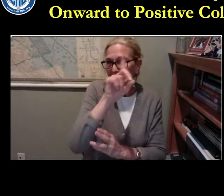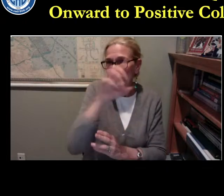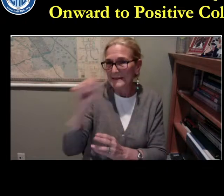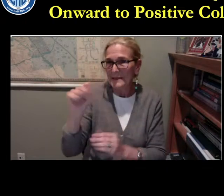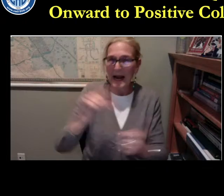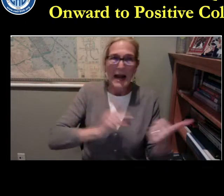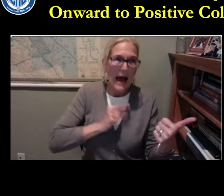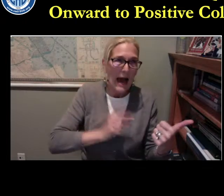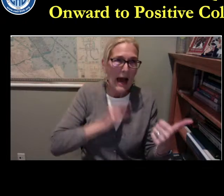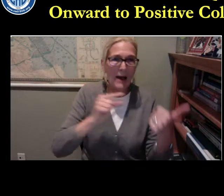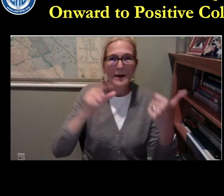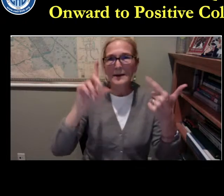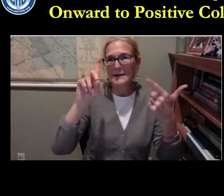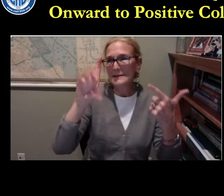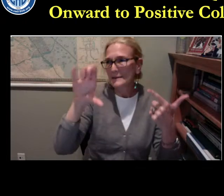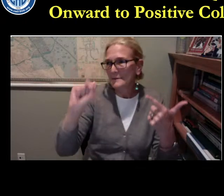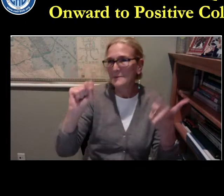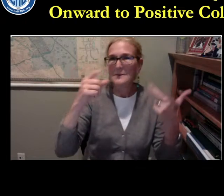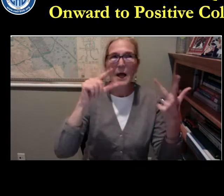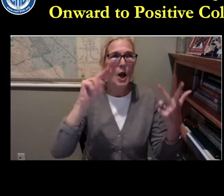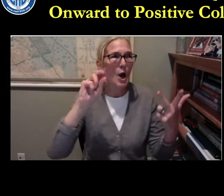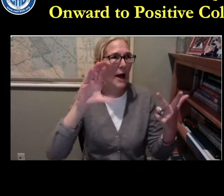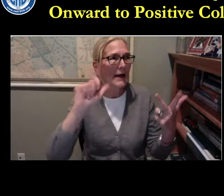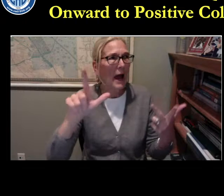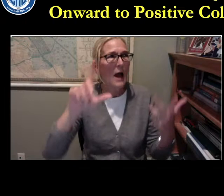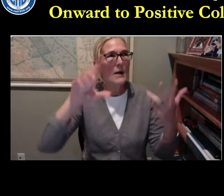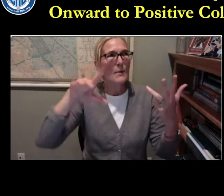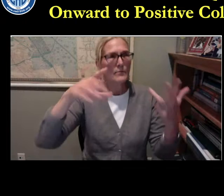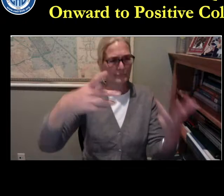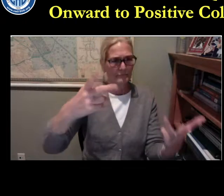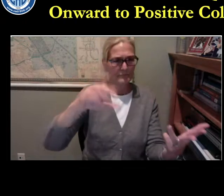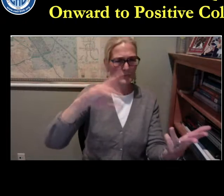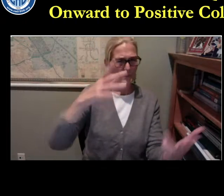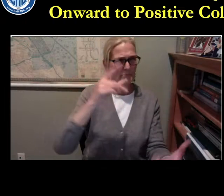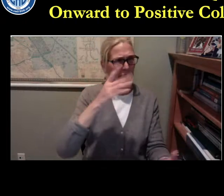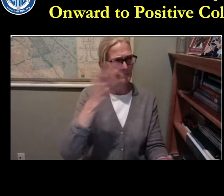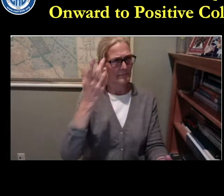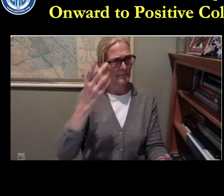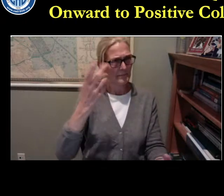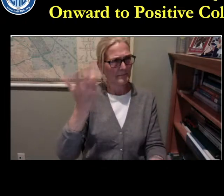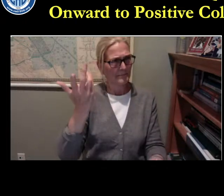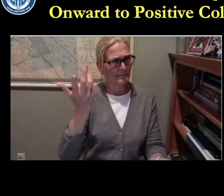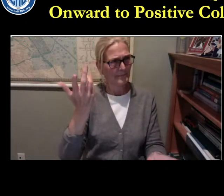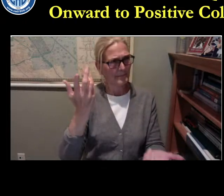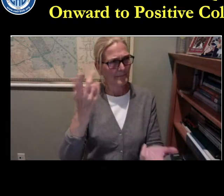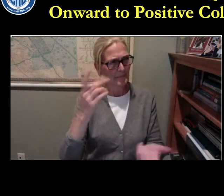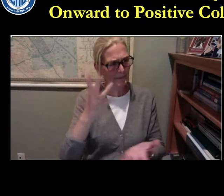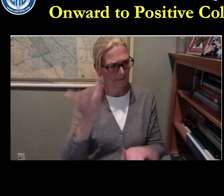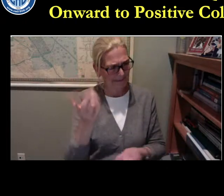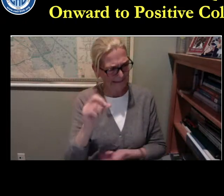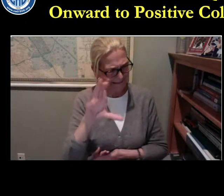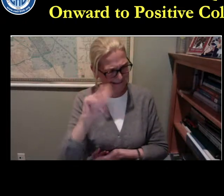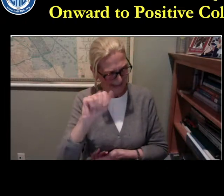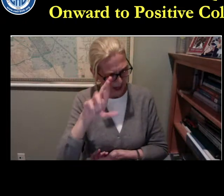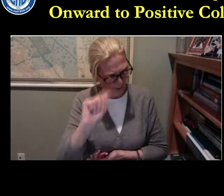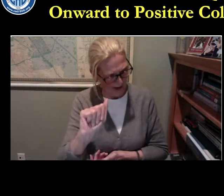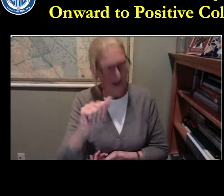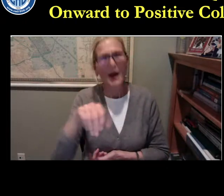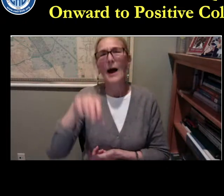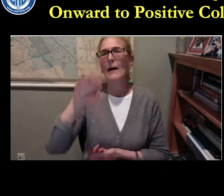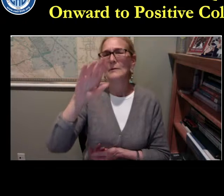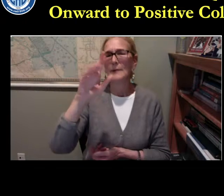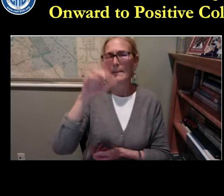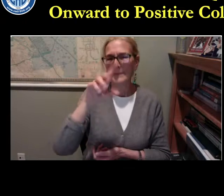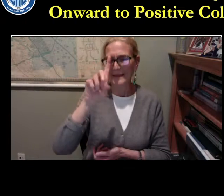This is a sponsored event that's through GLAD, DCS, NorCal, what other